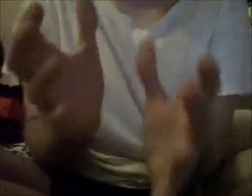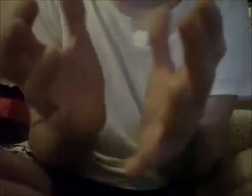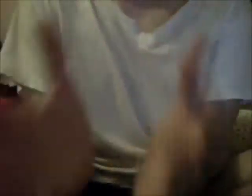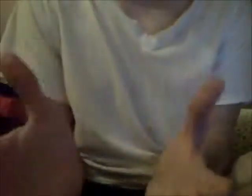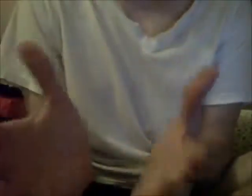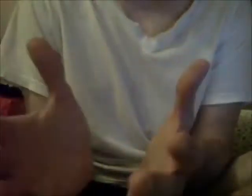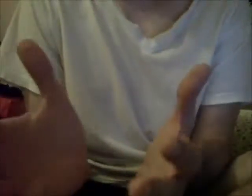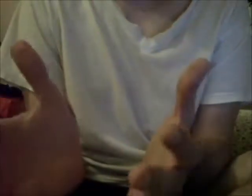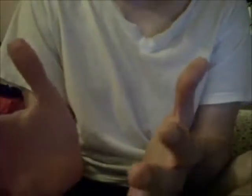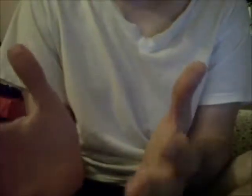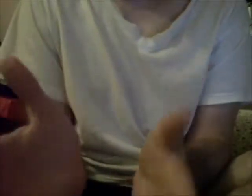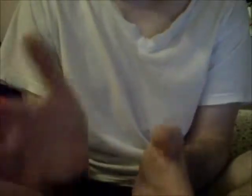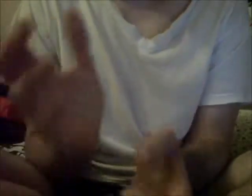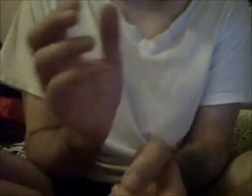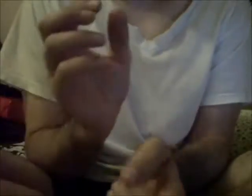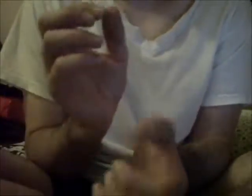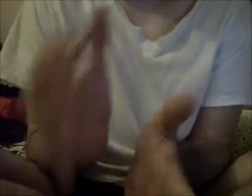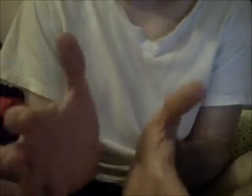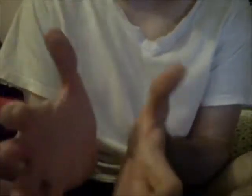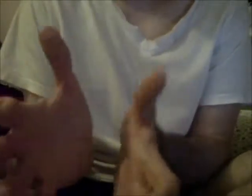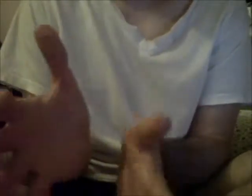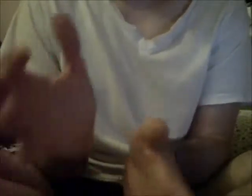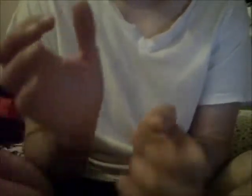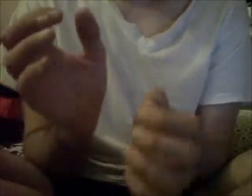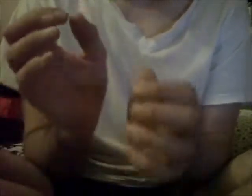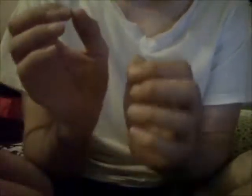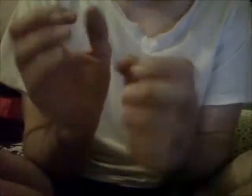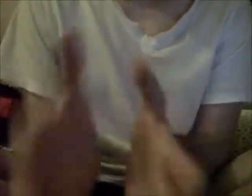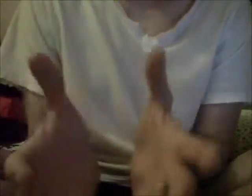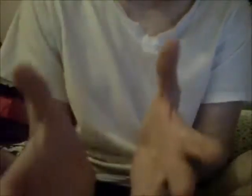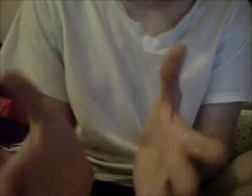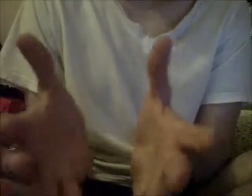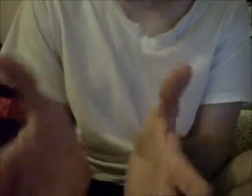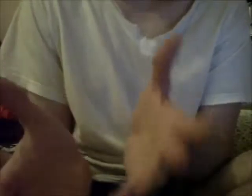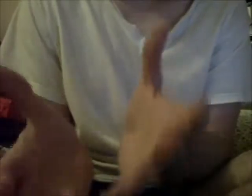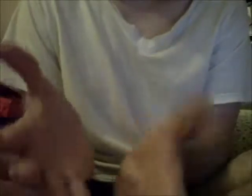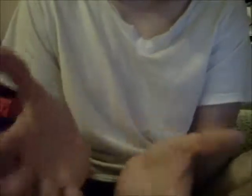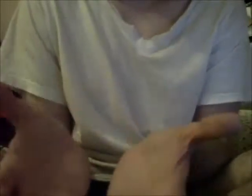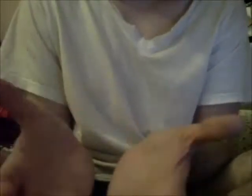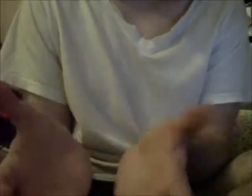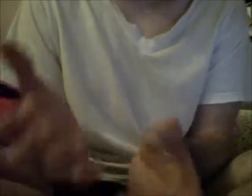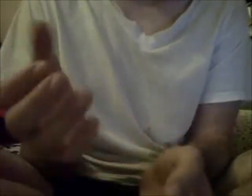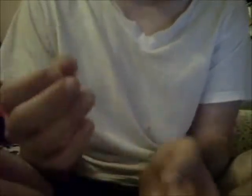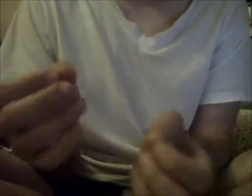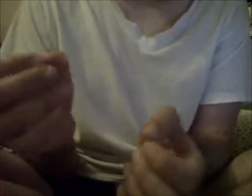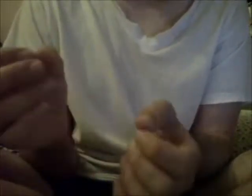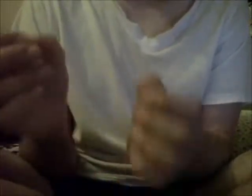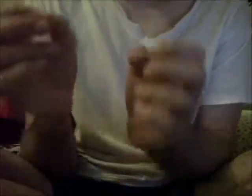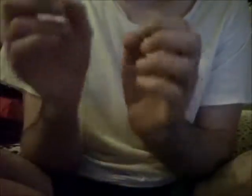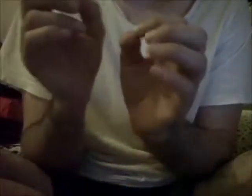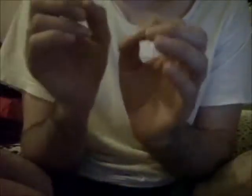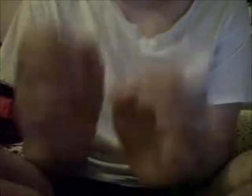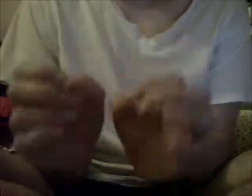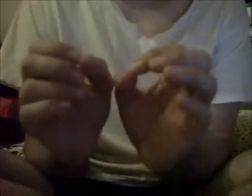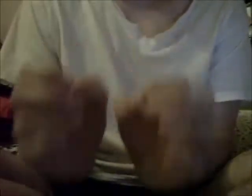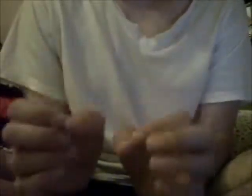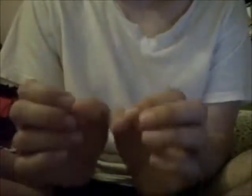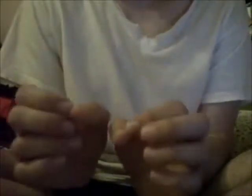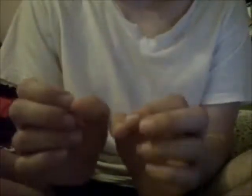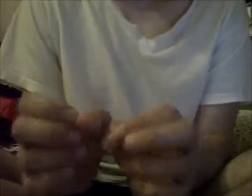and tired of people of different Christian faiths saying the dumbest thing,